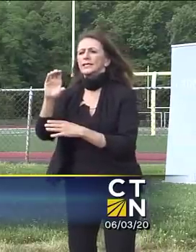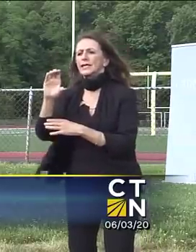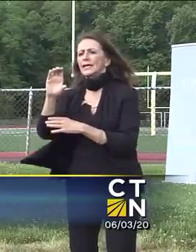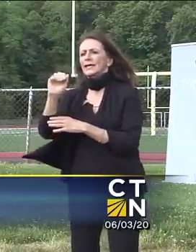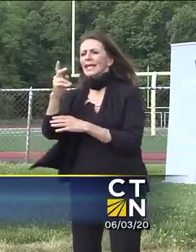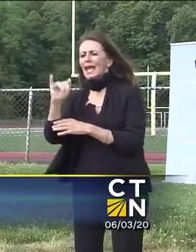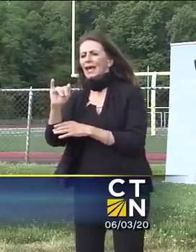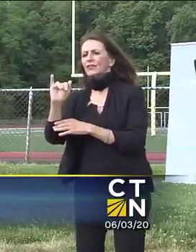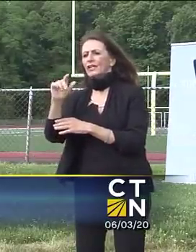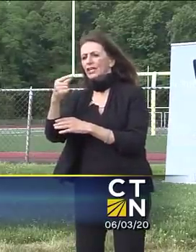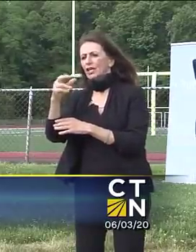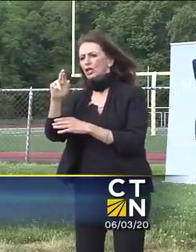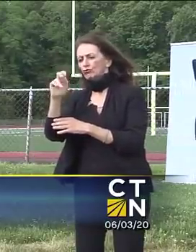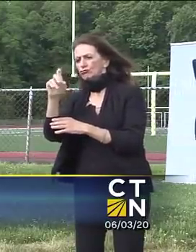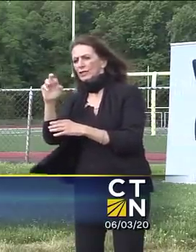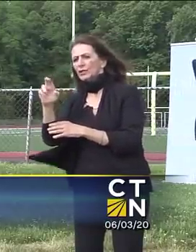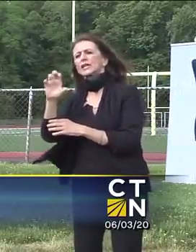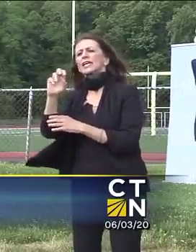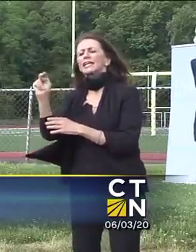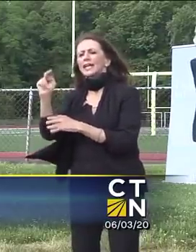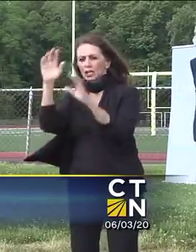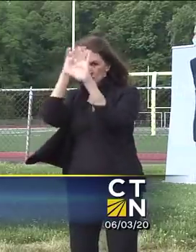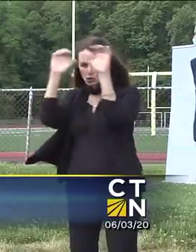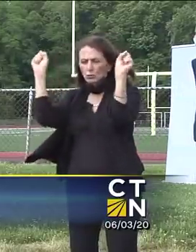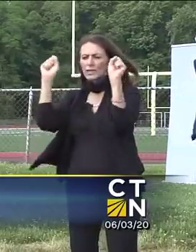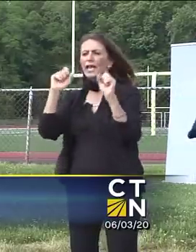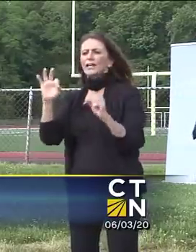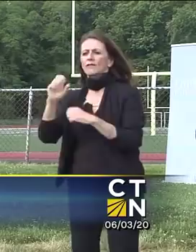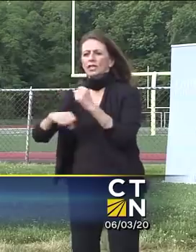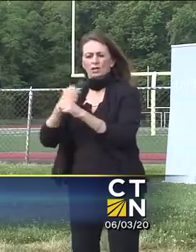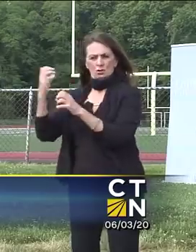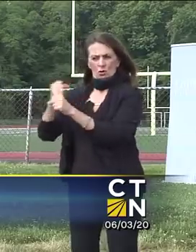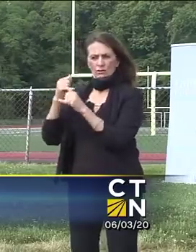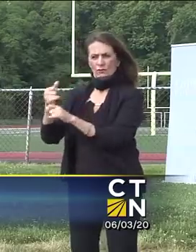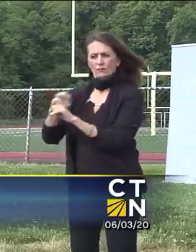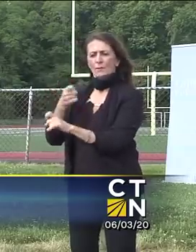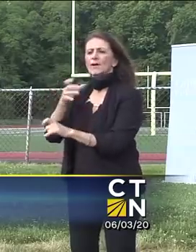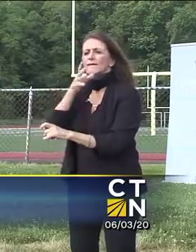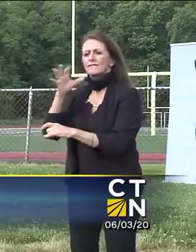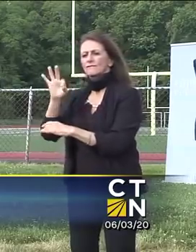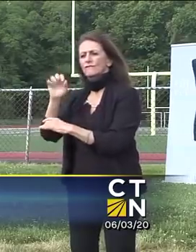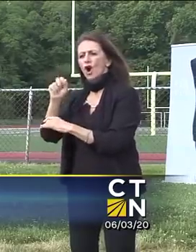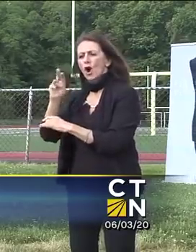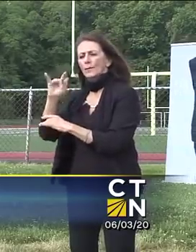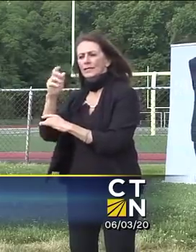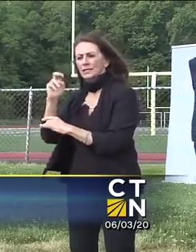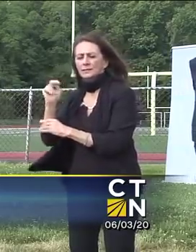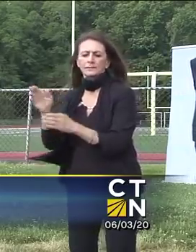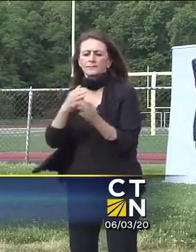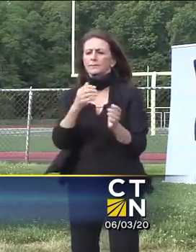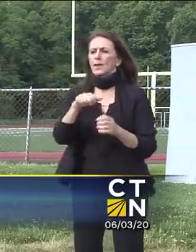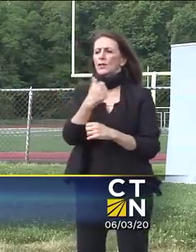Greeter, Connecticut's Superintendent of the Year from here in Farmington, and Dr.